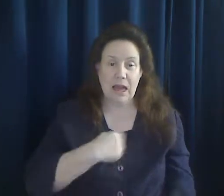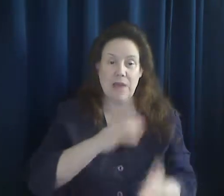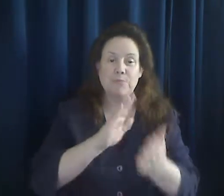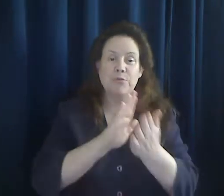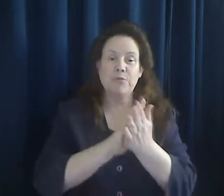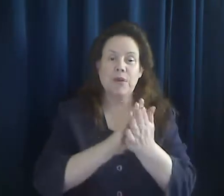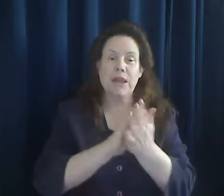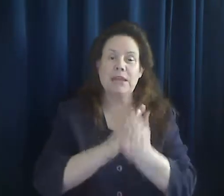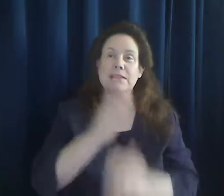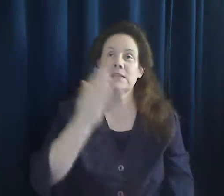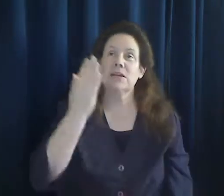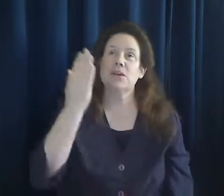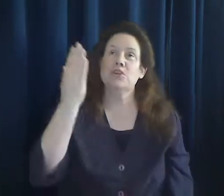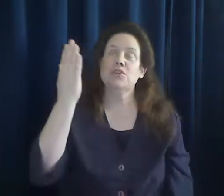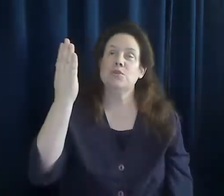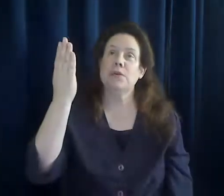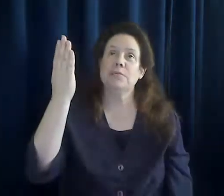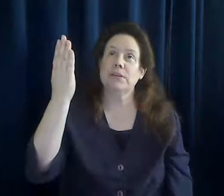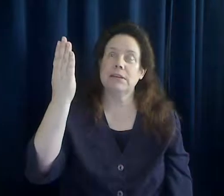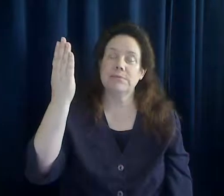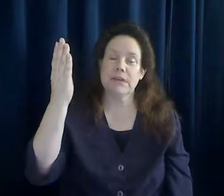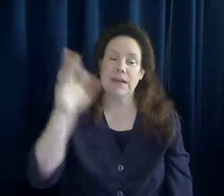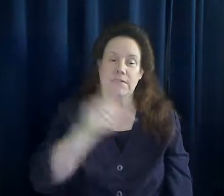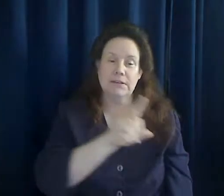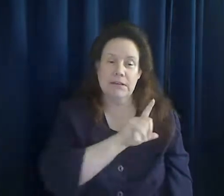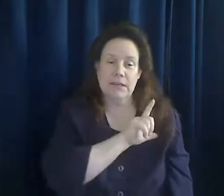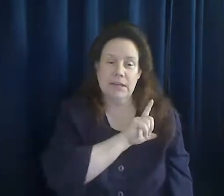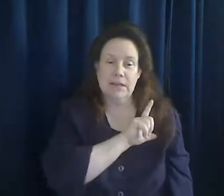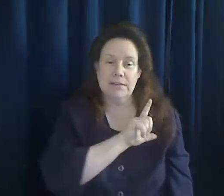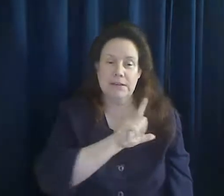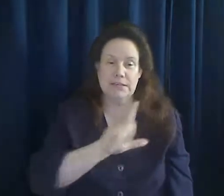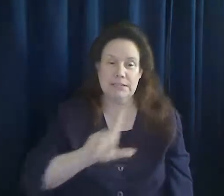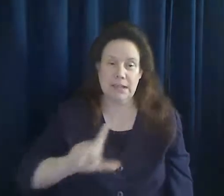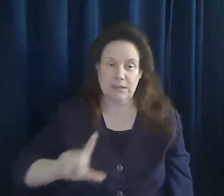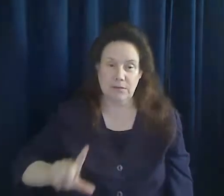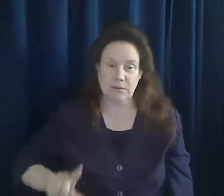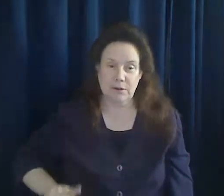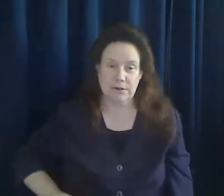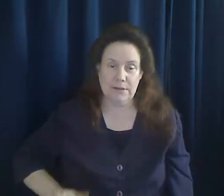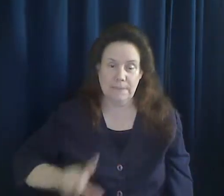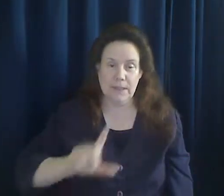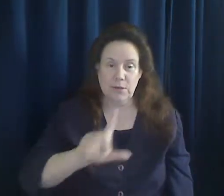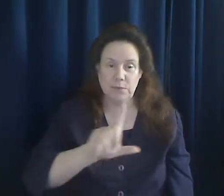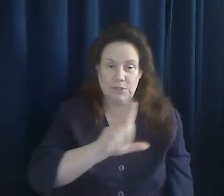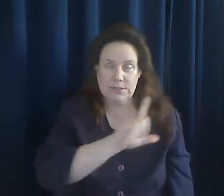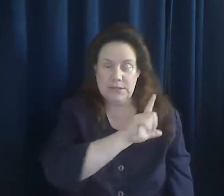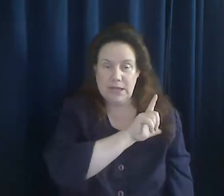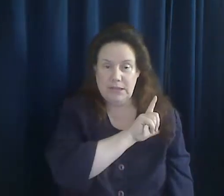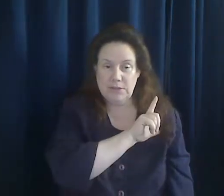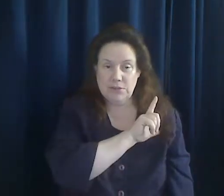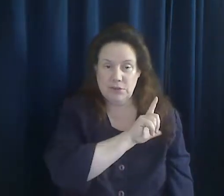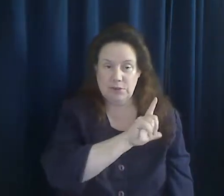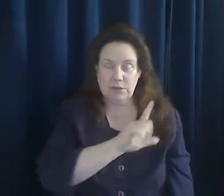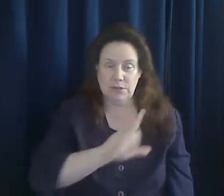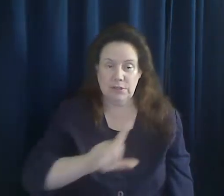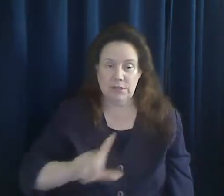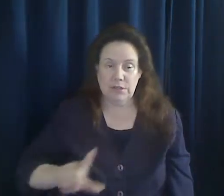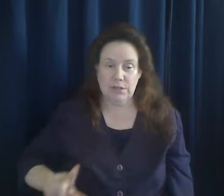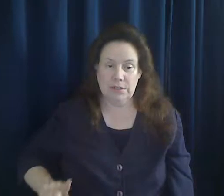I praise you, I'm looking up to heaven, and then I sign Lord, which is an L on the shoulder,